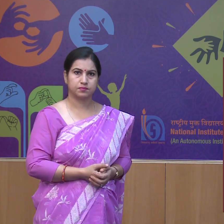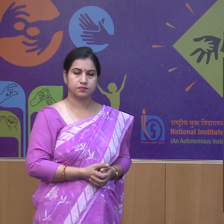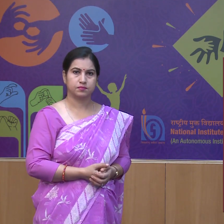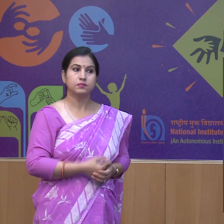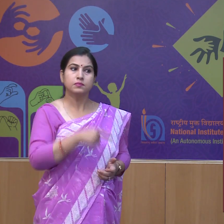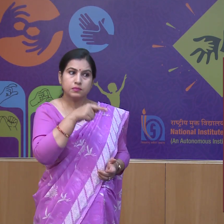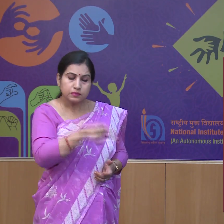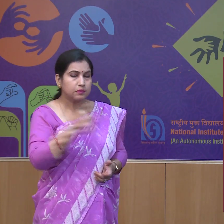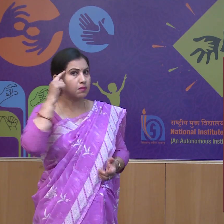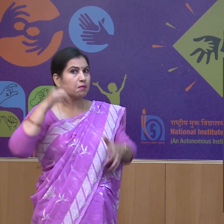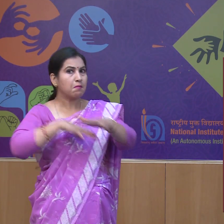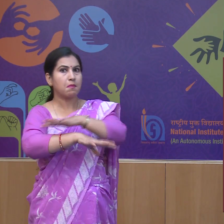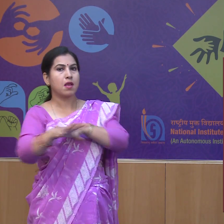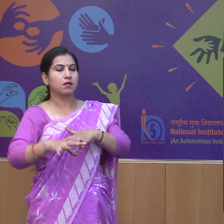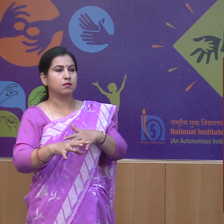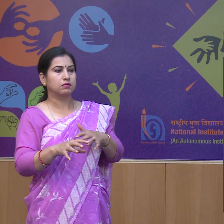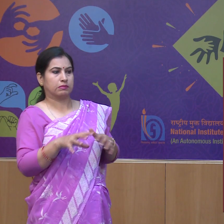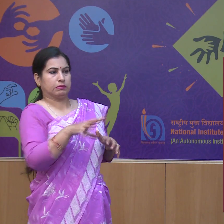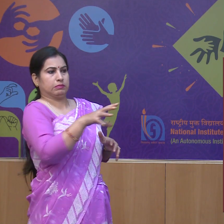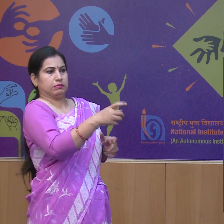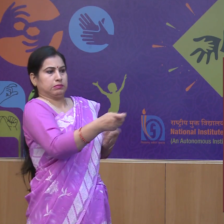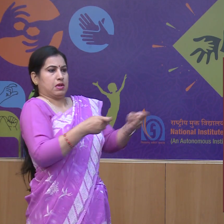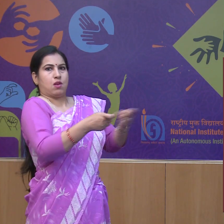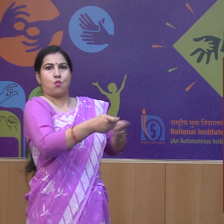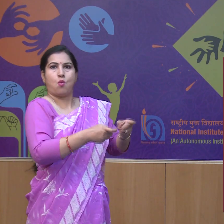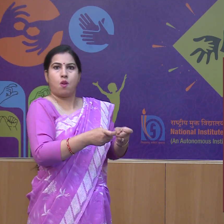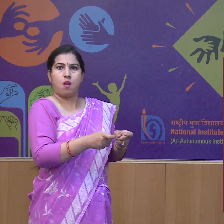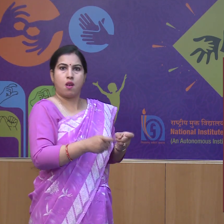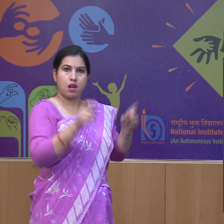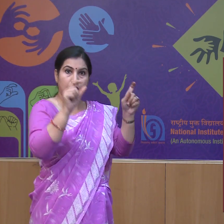to hold control over the Indian states.